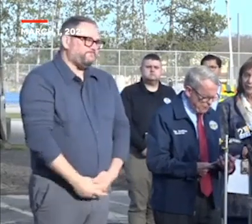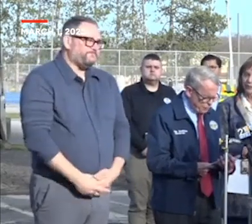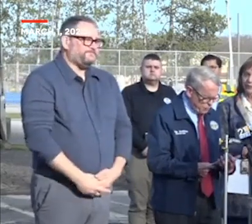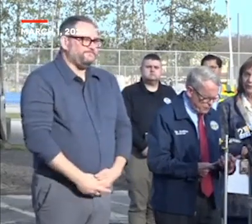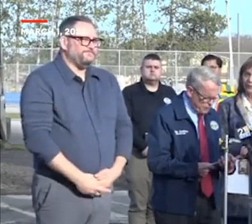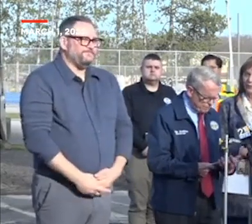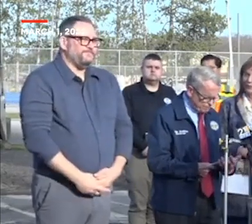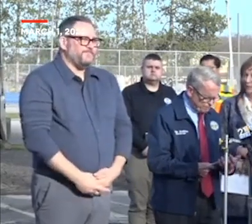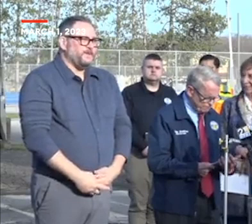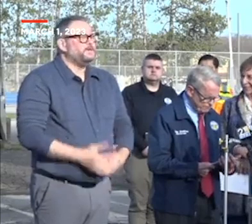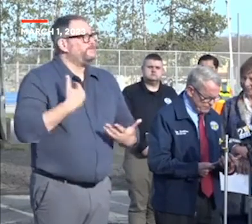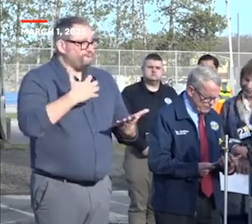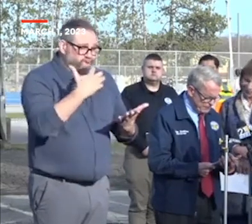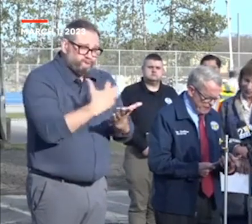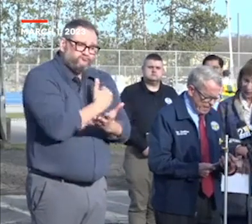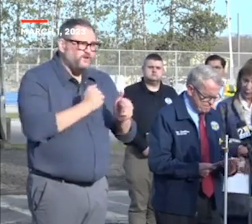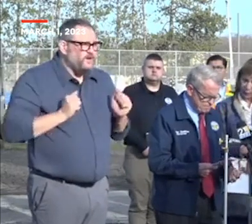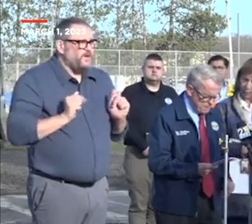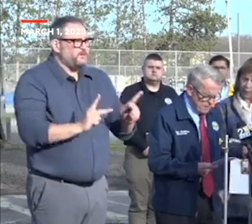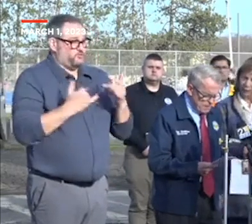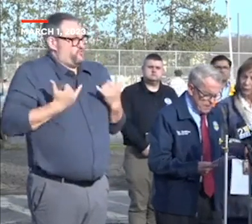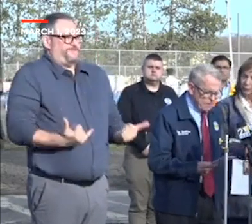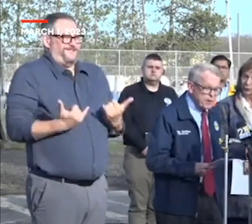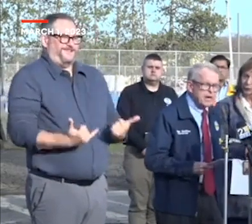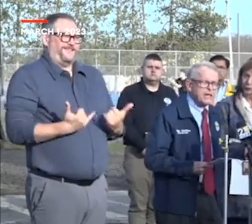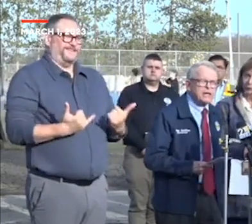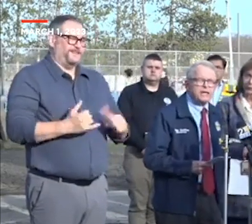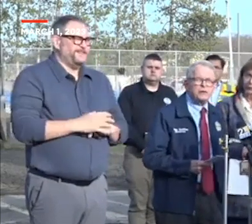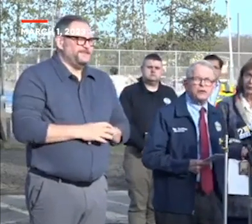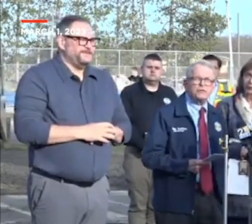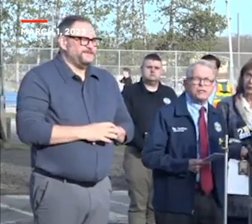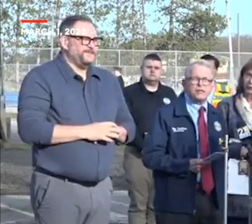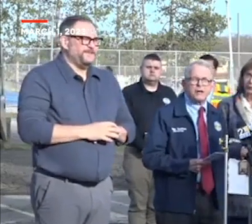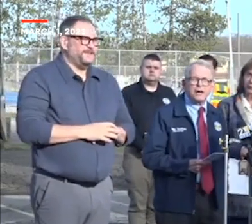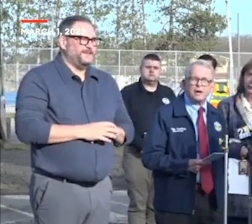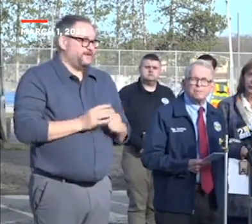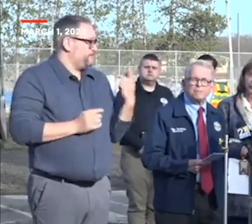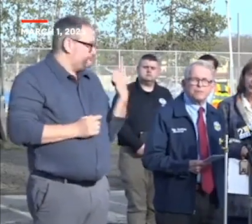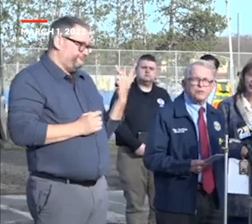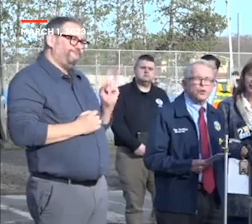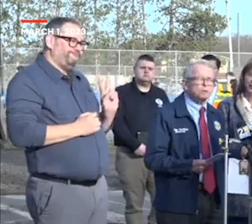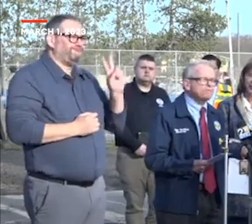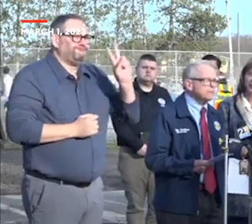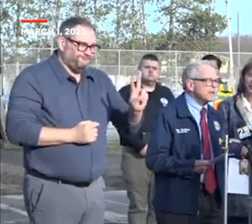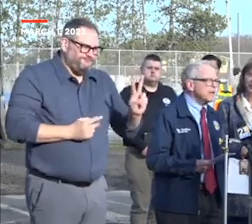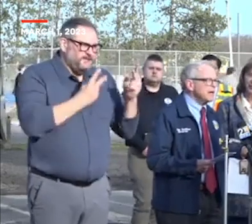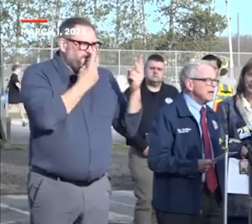Had the opportunity today, Fran and I did, to visit the